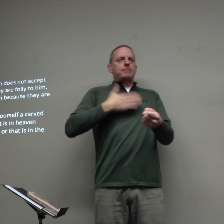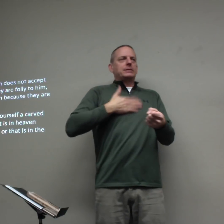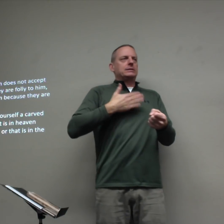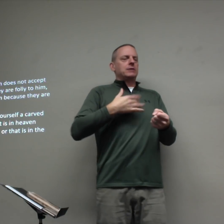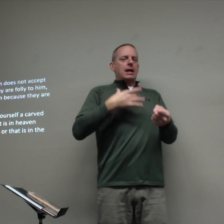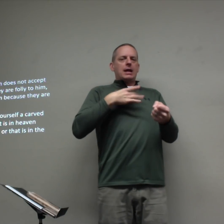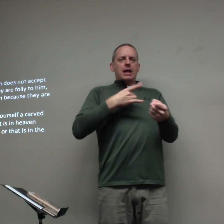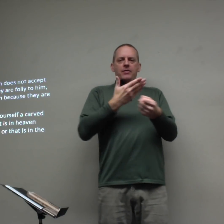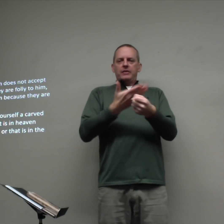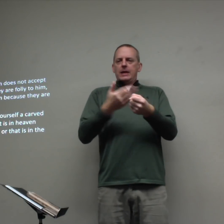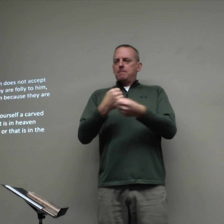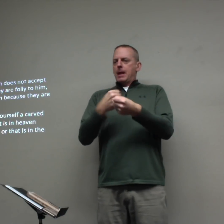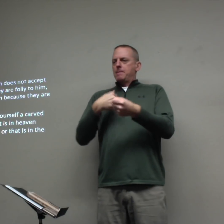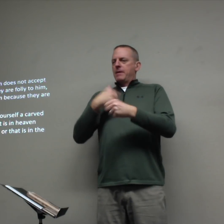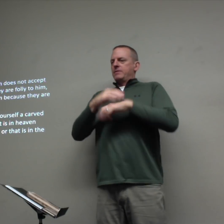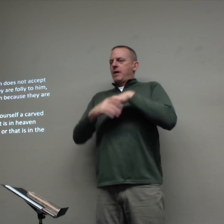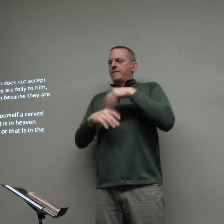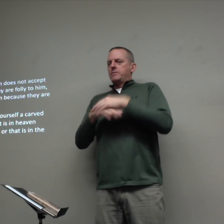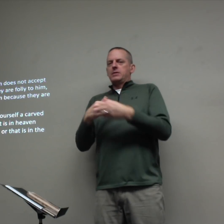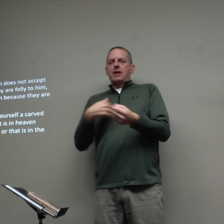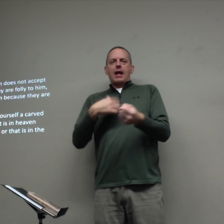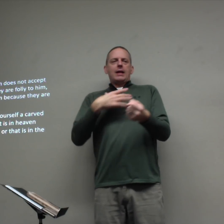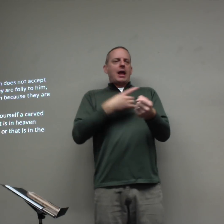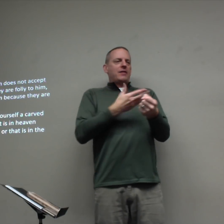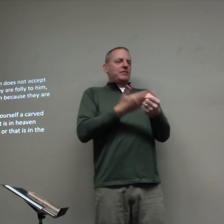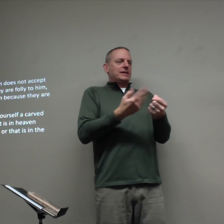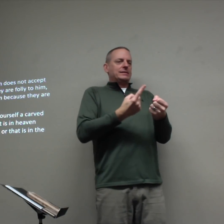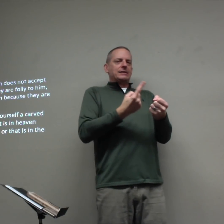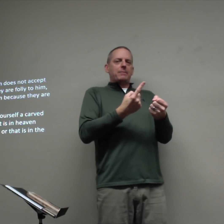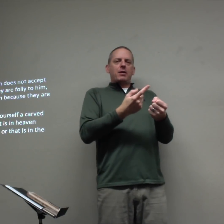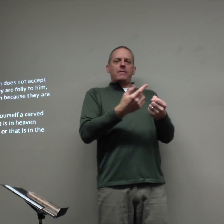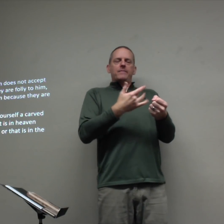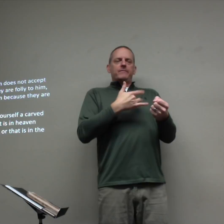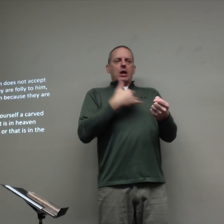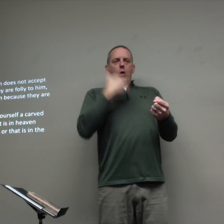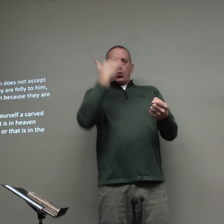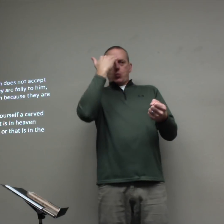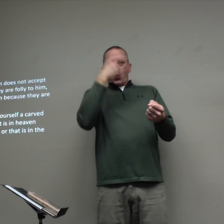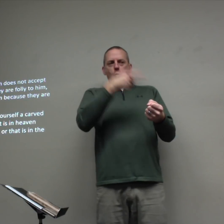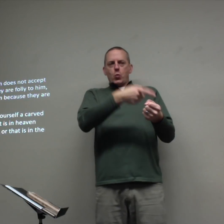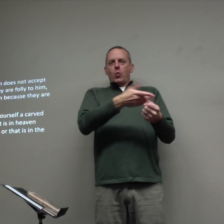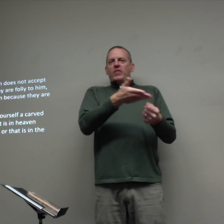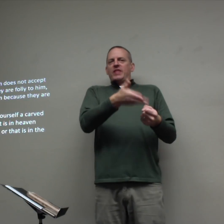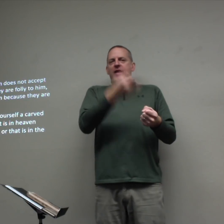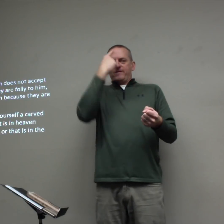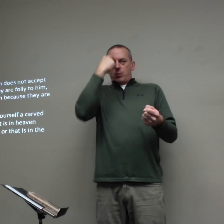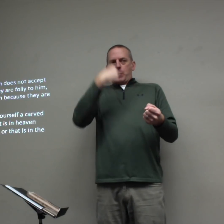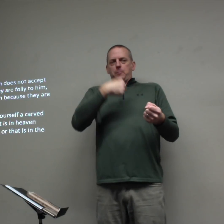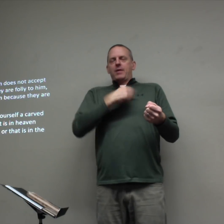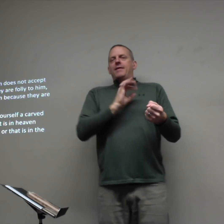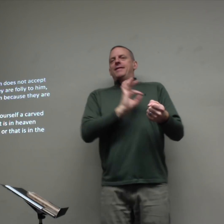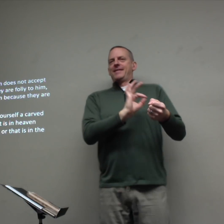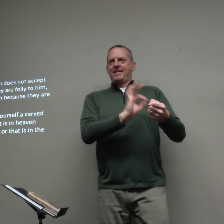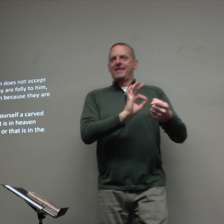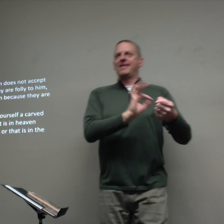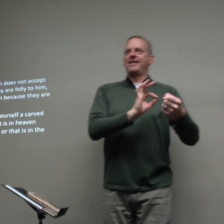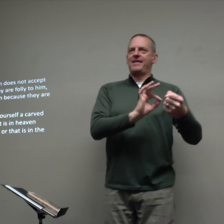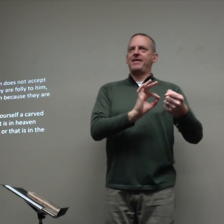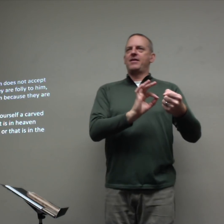They like something that makes them feel better. It makes them feel comfortable. They prefer using that because they know that that is there for